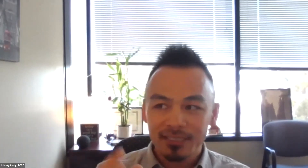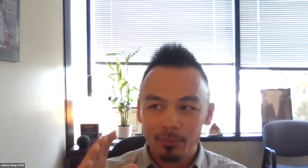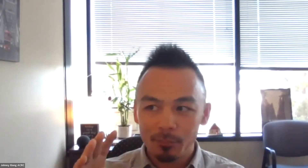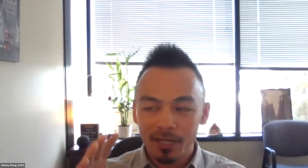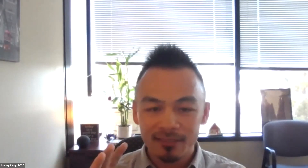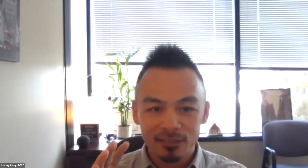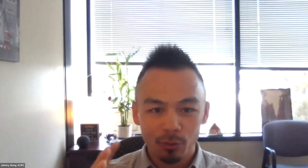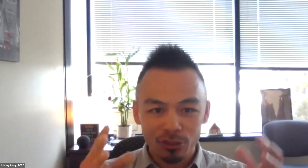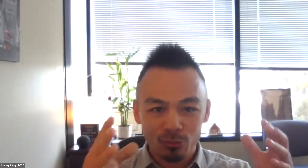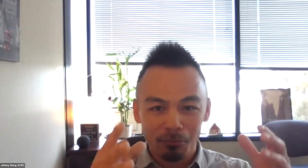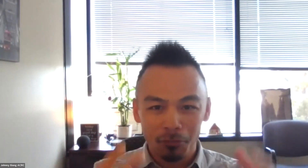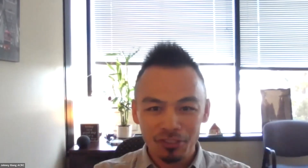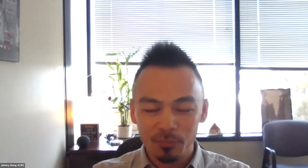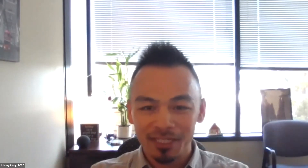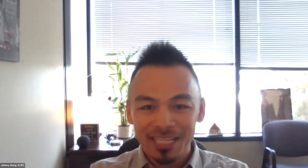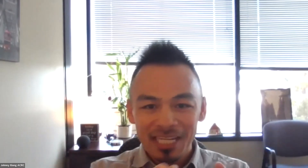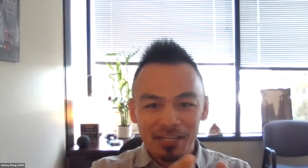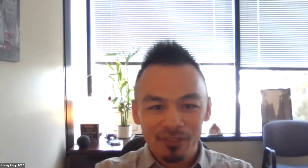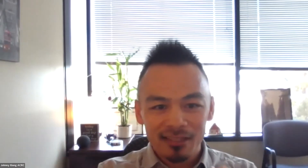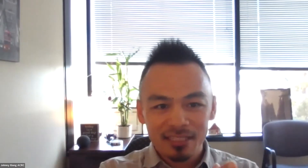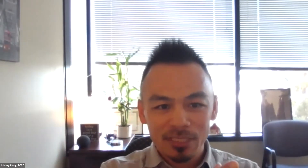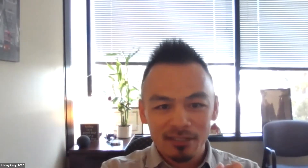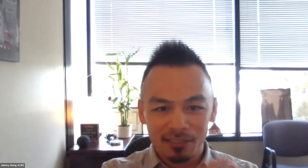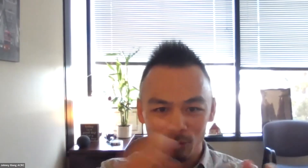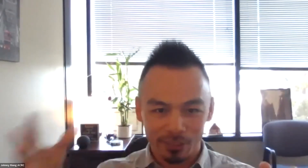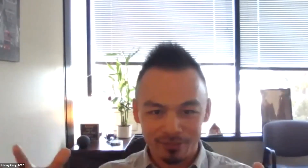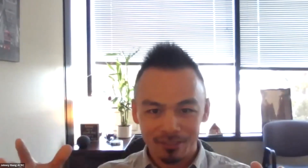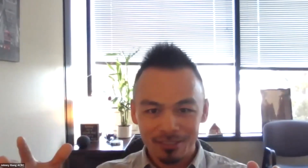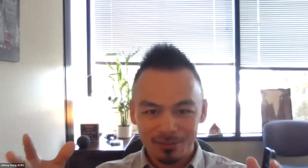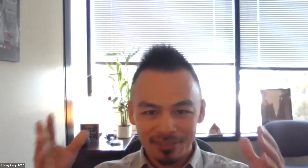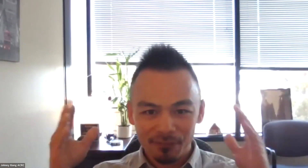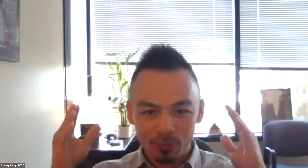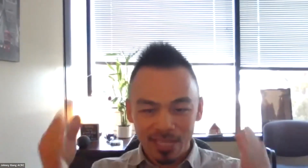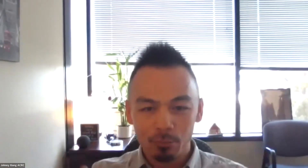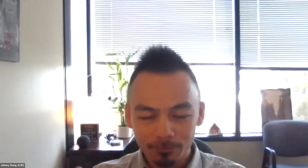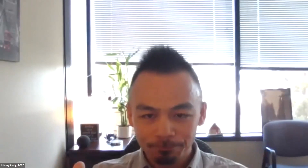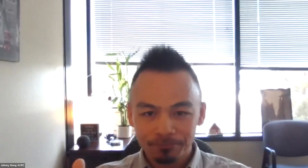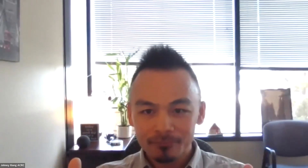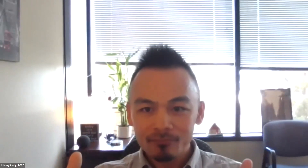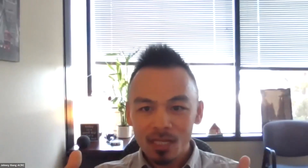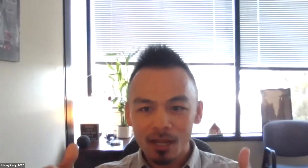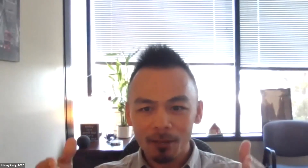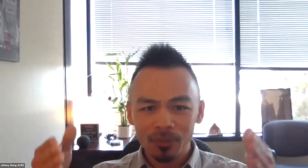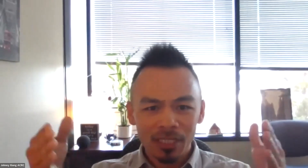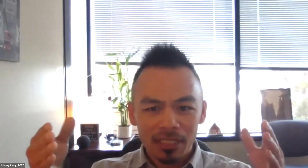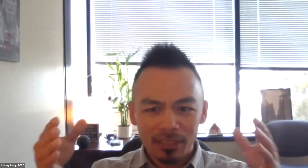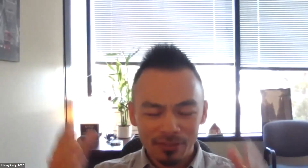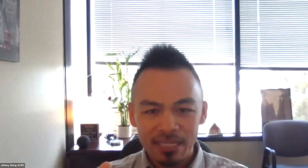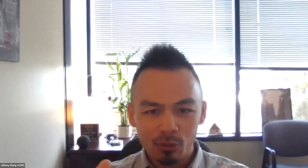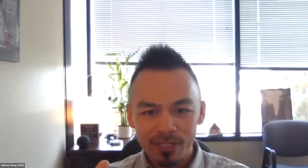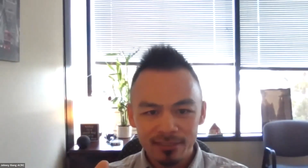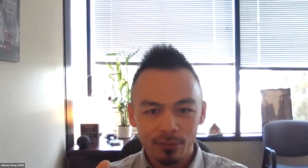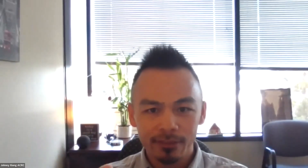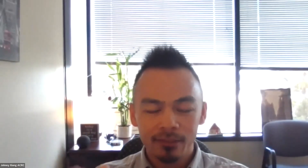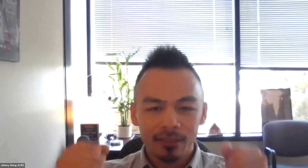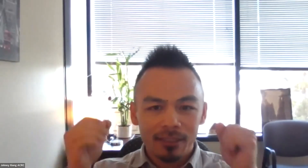that, because keeping in mind this is the purchase reimbursement, everything's going to be done in the rears. So let's say, for example, the